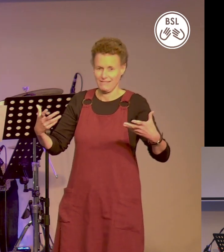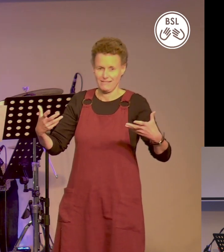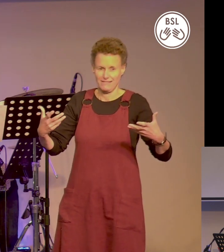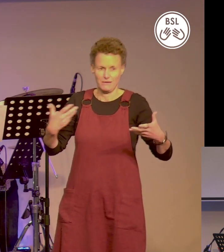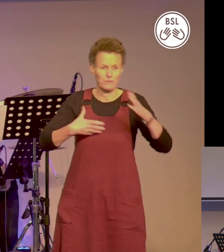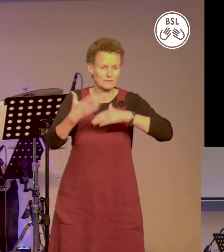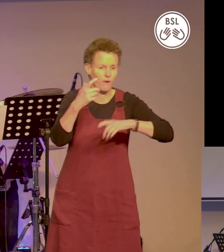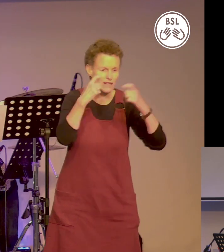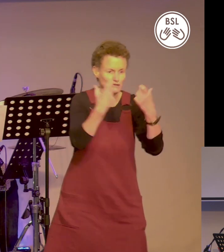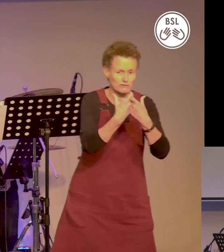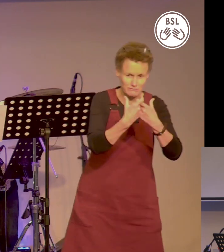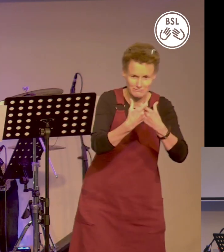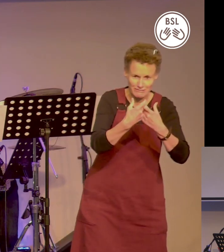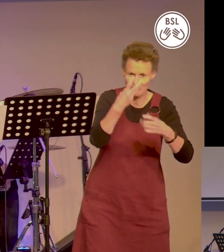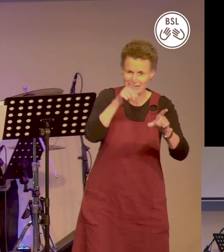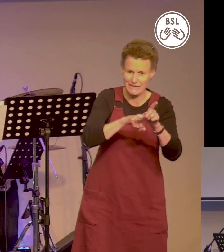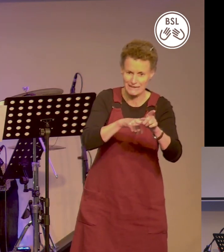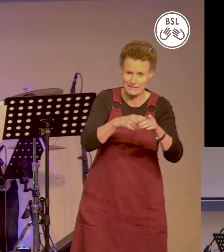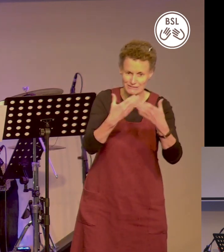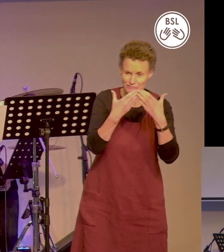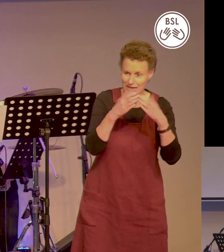Well,